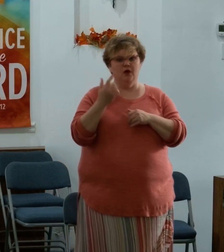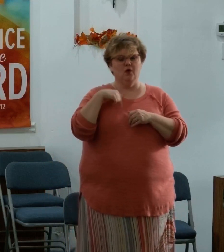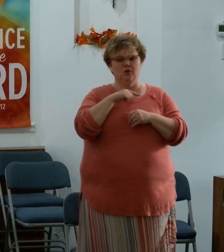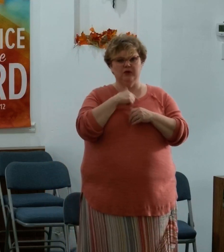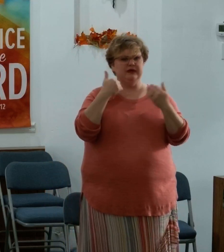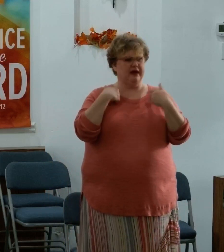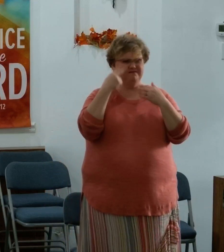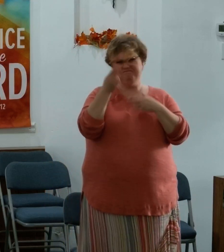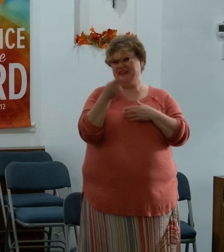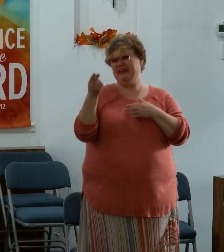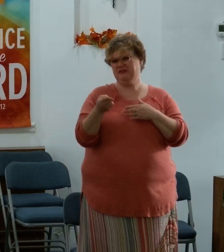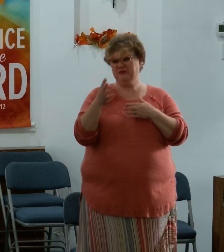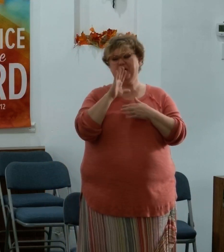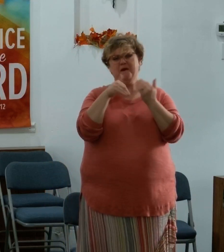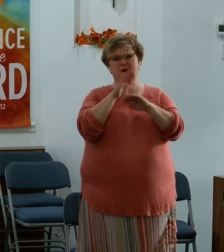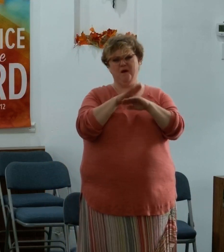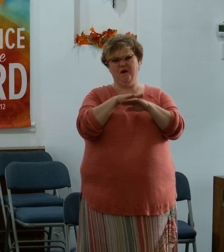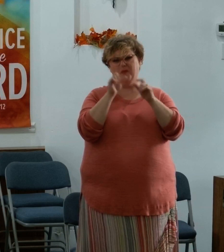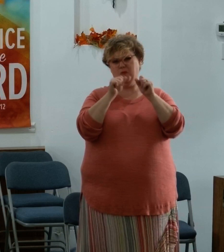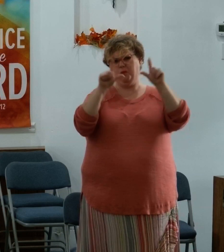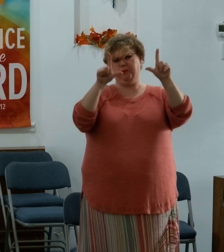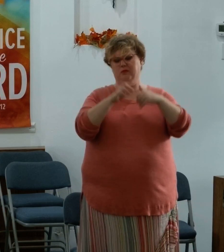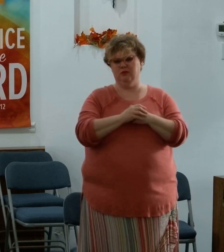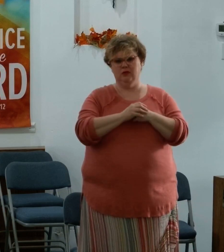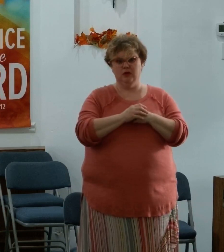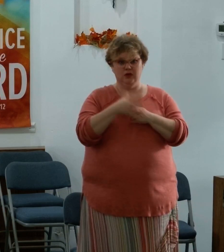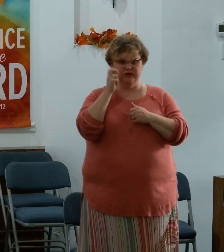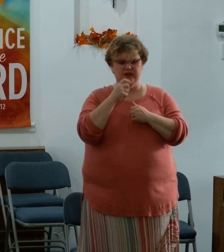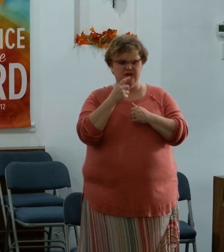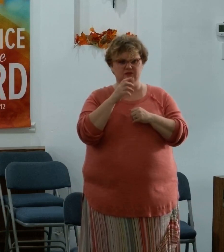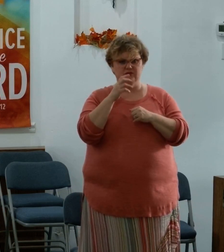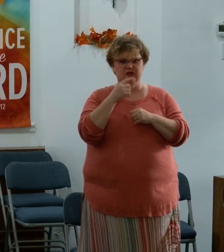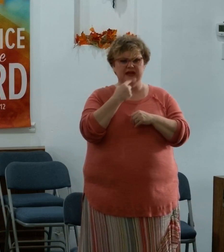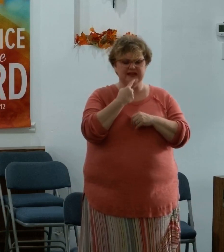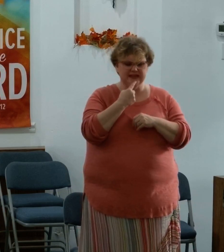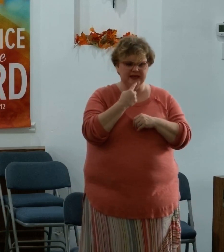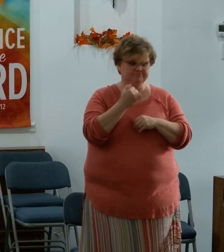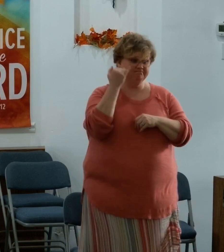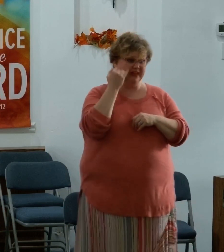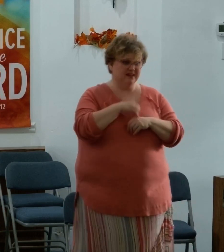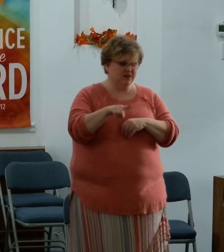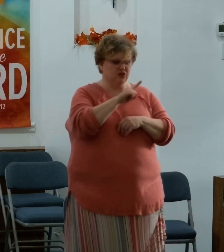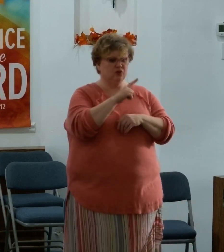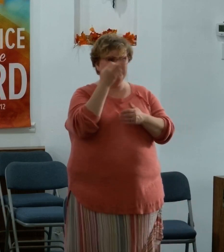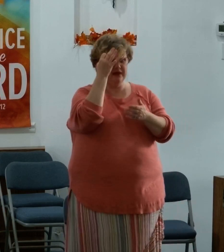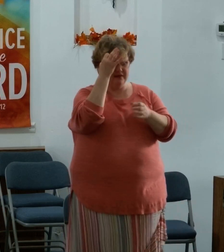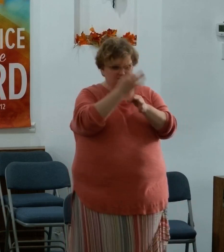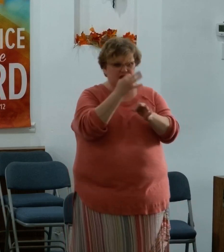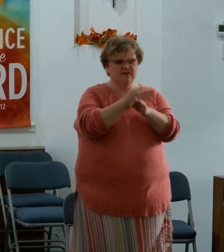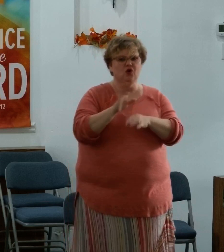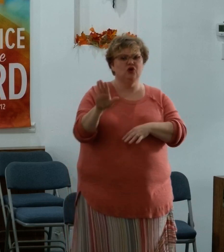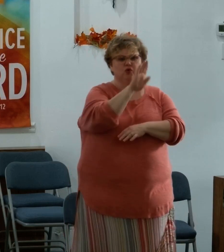It's on our webpage, the history. You can read where the pastor at that time said to the church, if you'll just be faithful in your tithes and